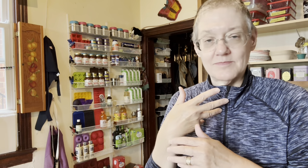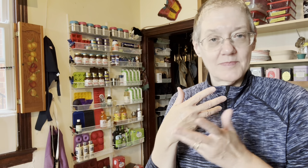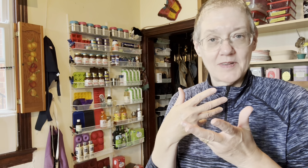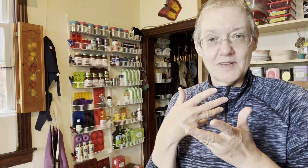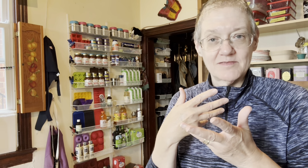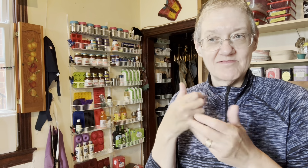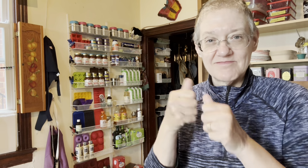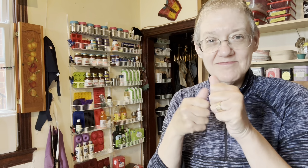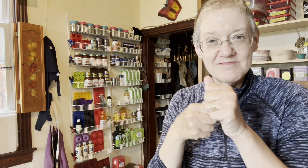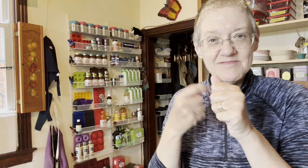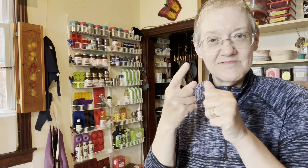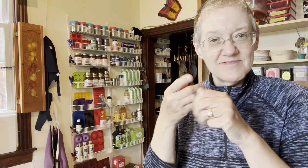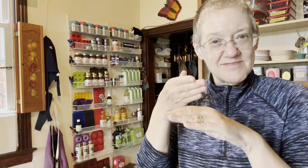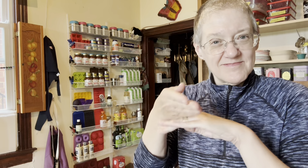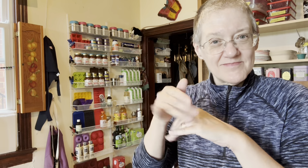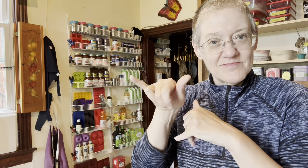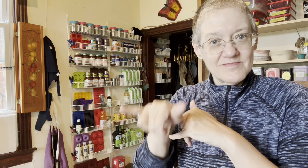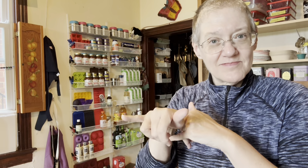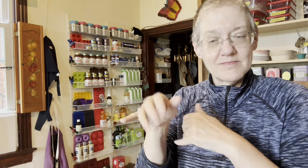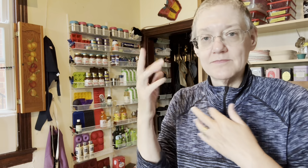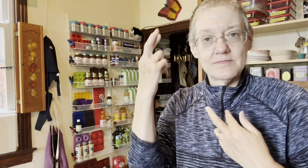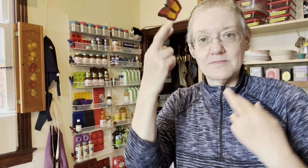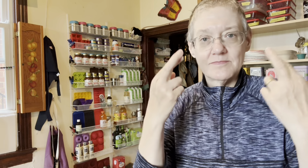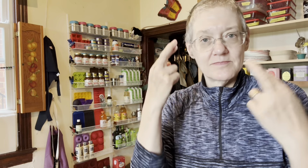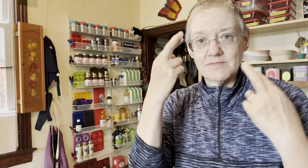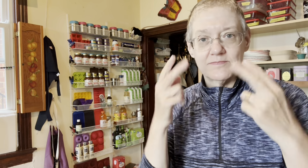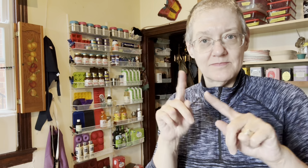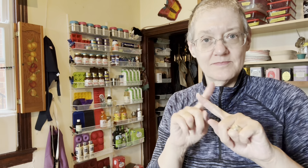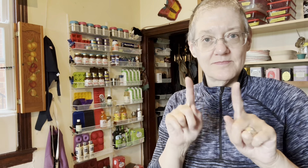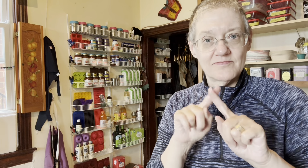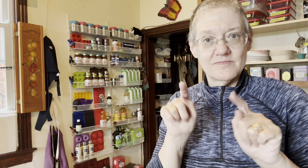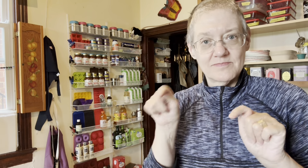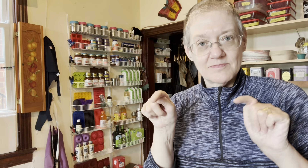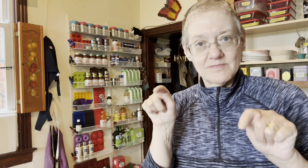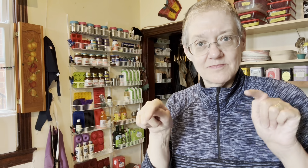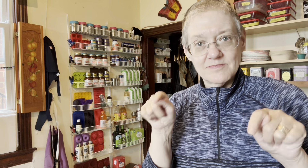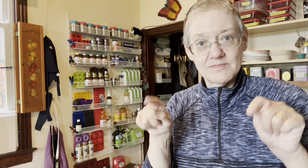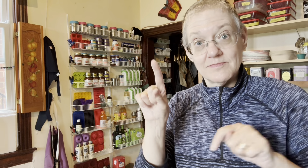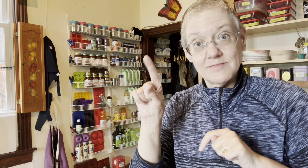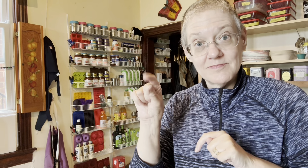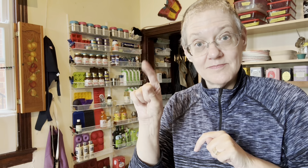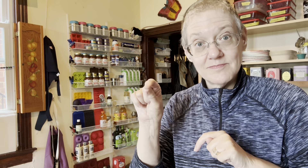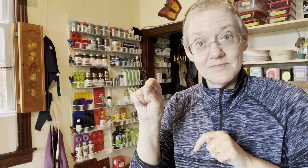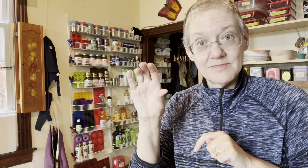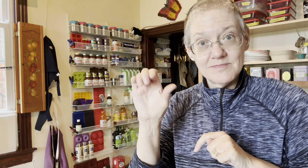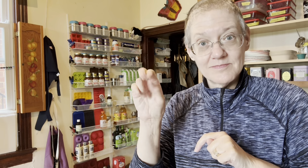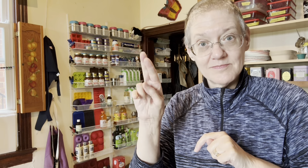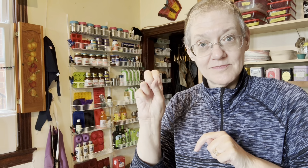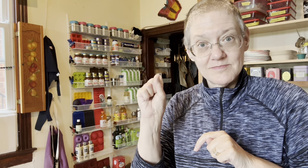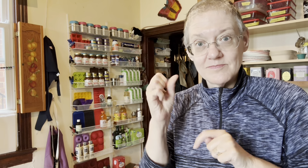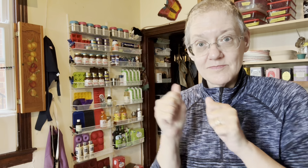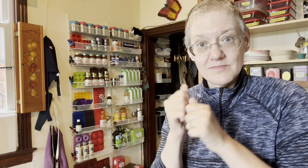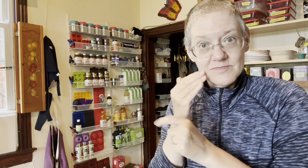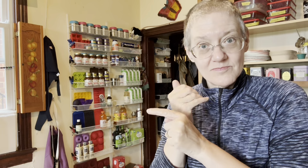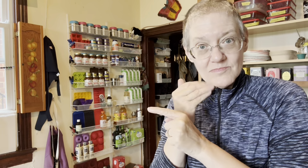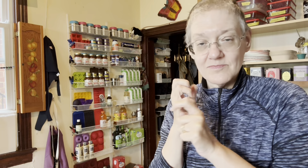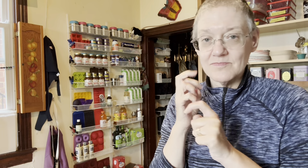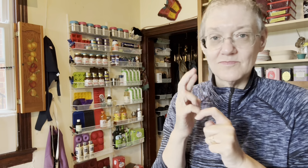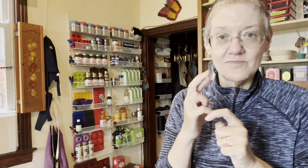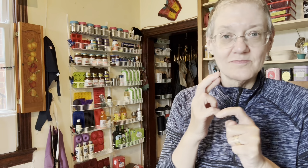me about this, but everybody else at the hospital after that, they didn't realize there was a difference between the different flavors. There's some that have